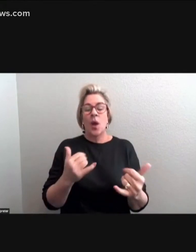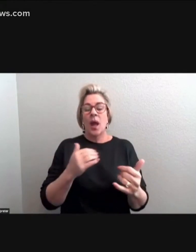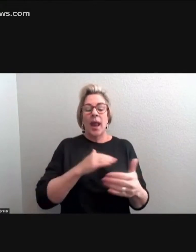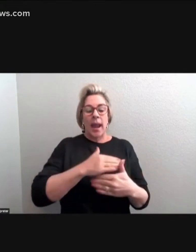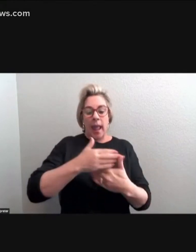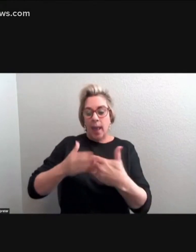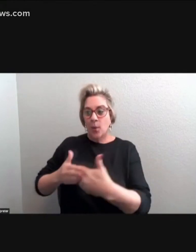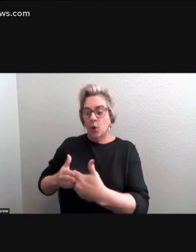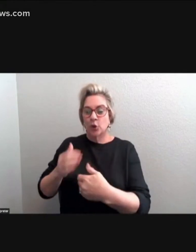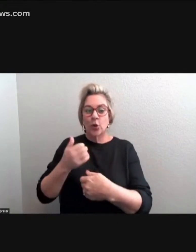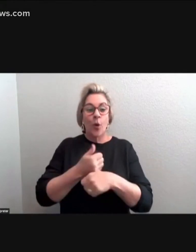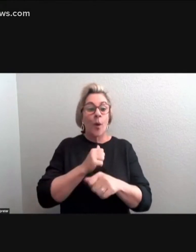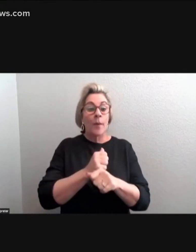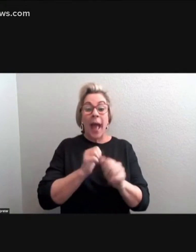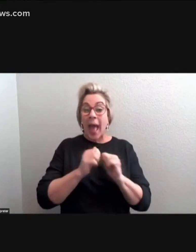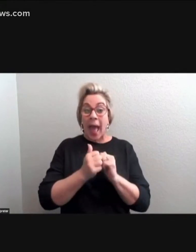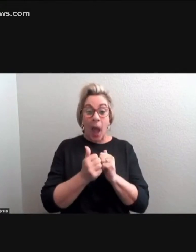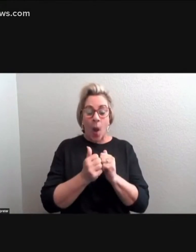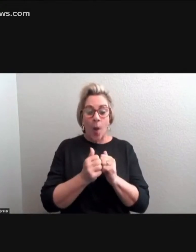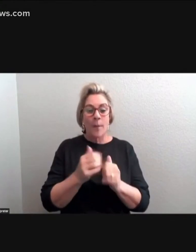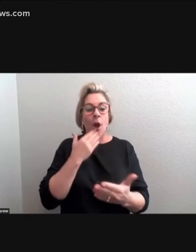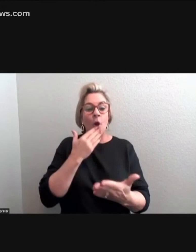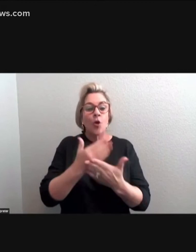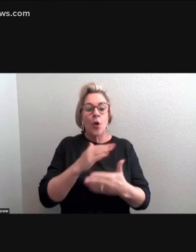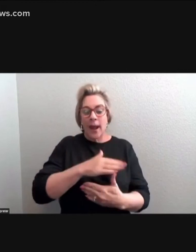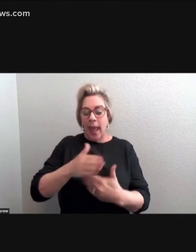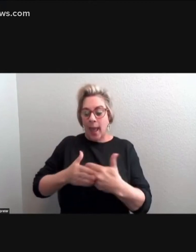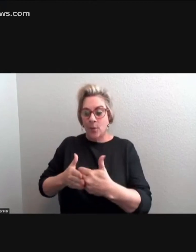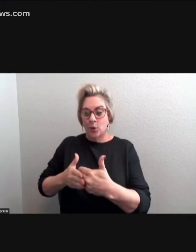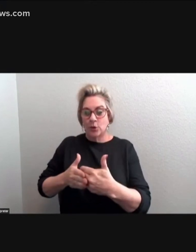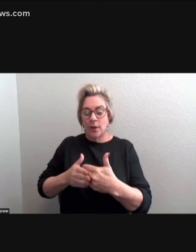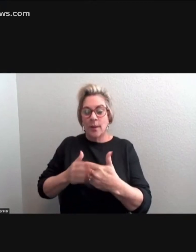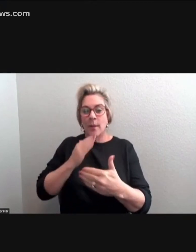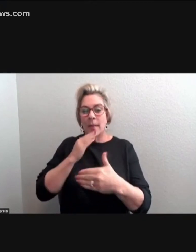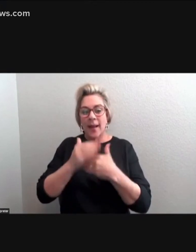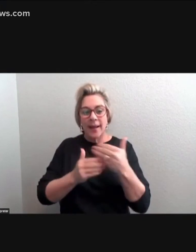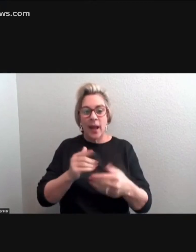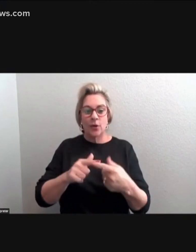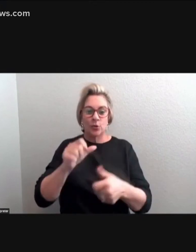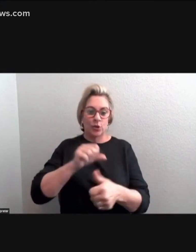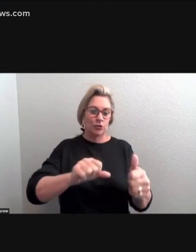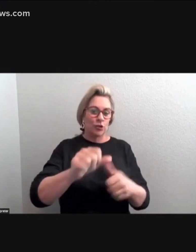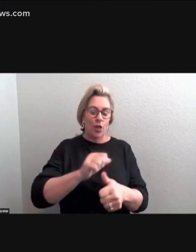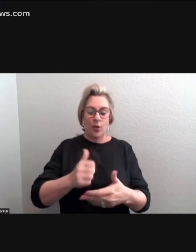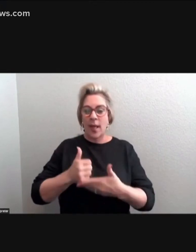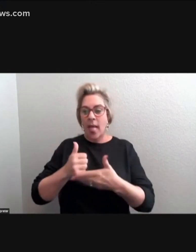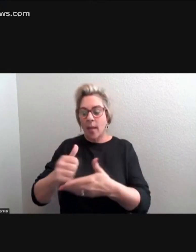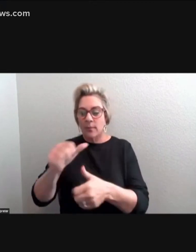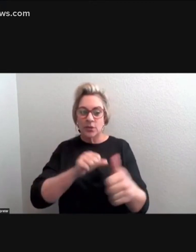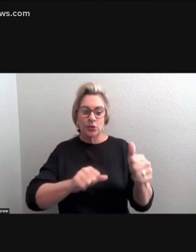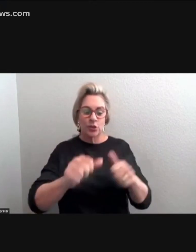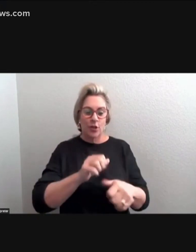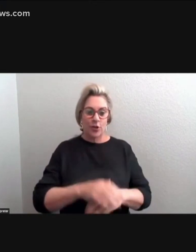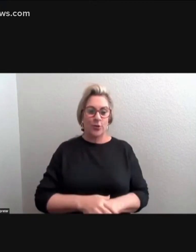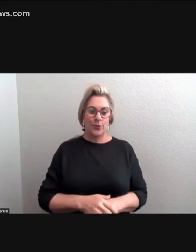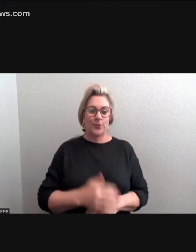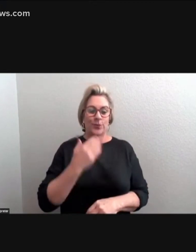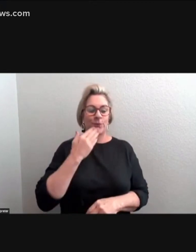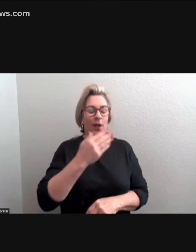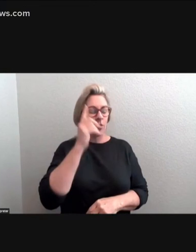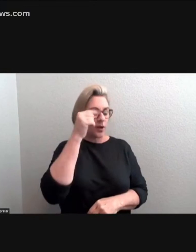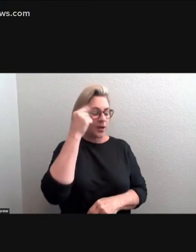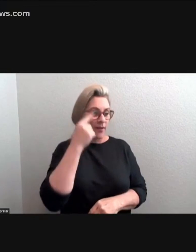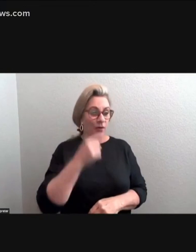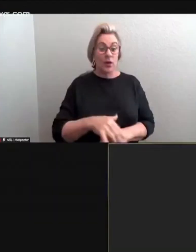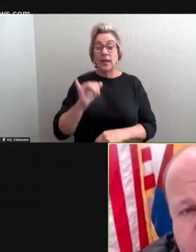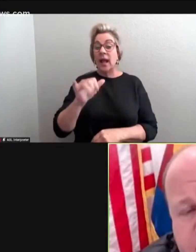neighborhoods are created by great neighbors, and this is the opportunity to be great. So thank you, Governor. Thank you. And another one of our $1